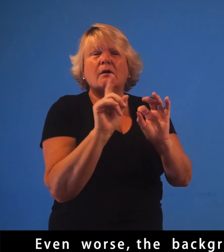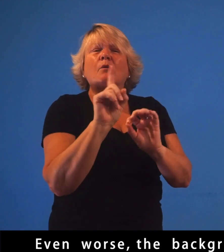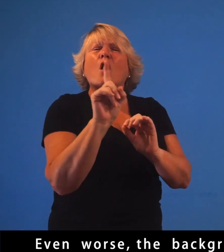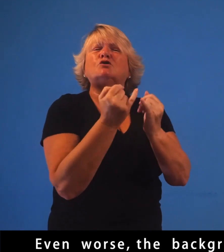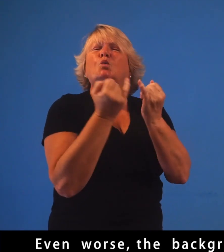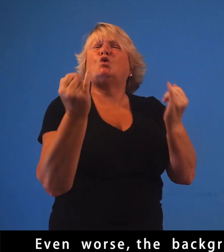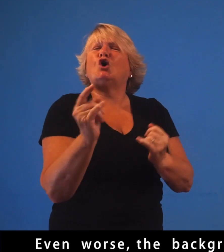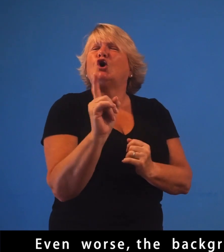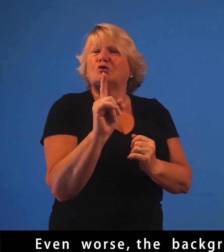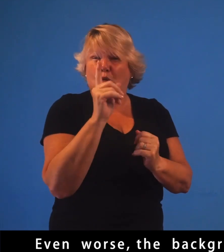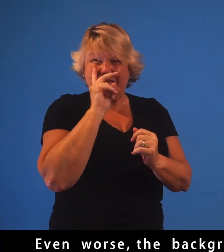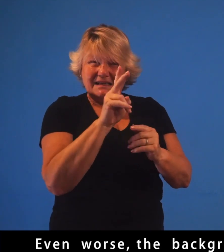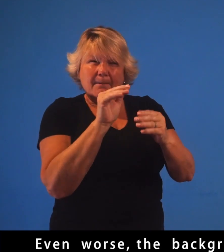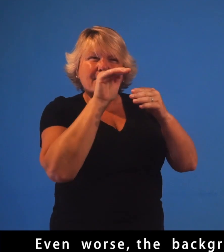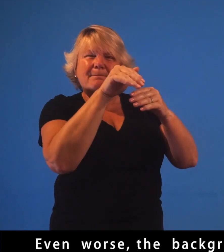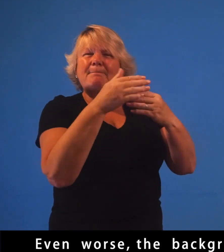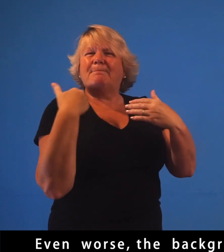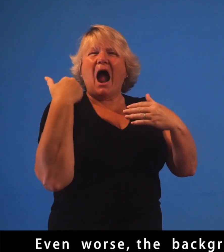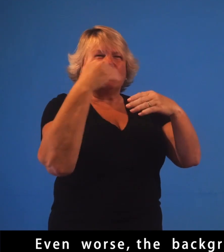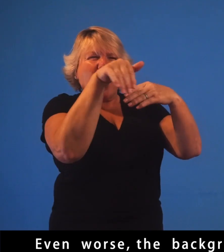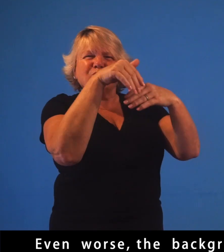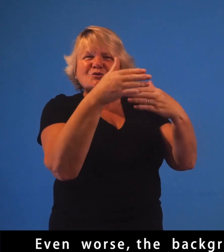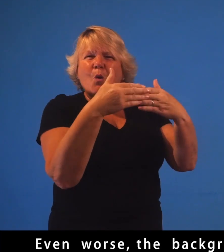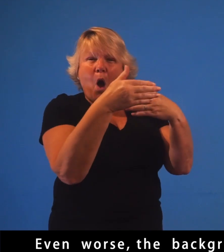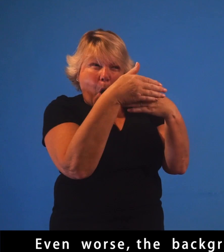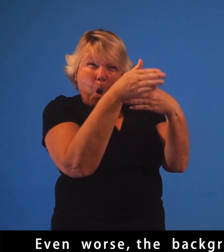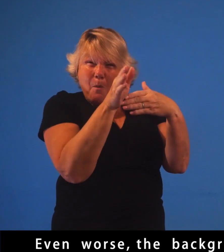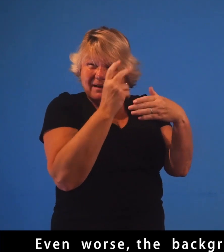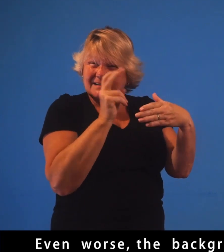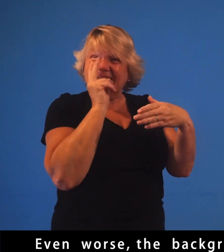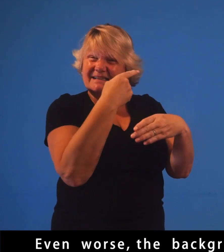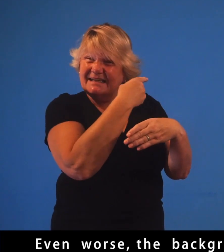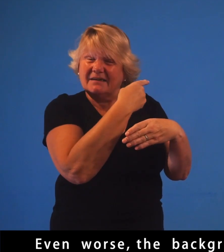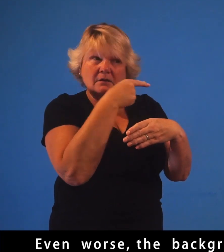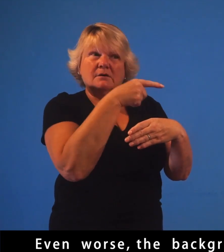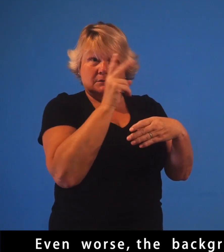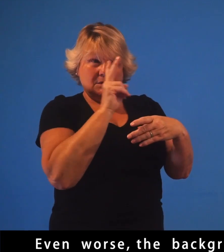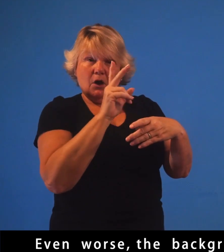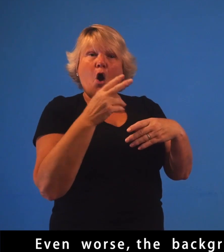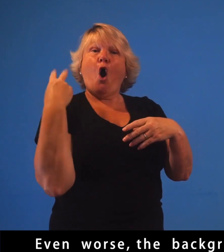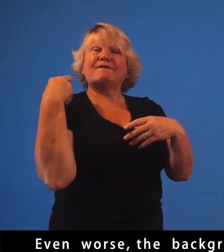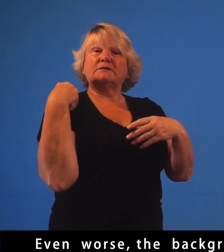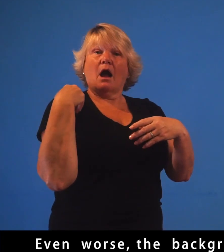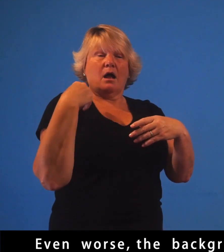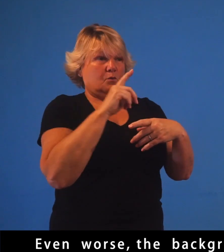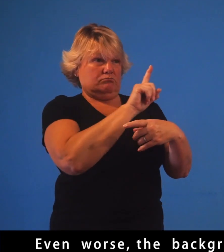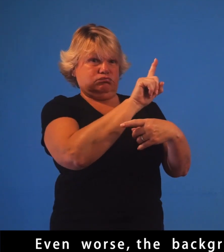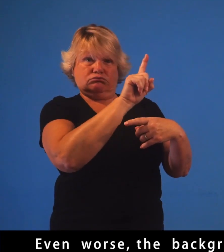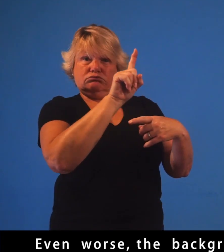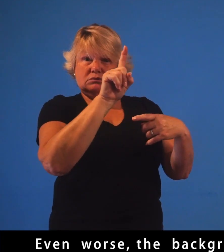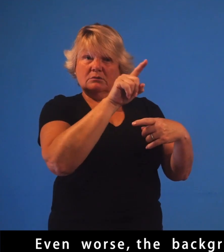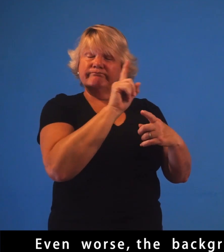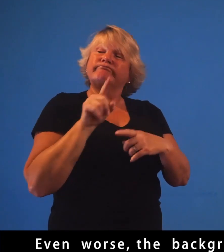abuse. Even worse, the background door is open with an officer walking past, also ignoring what's going on.